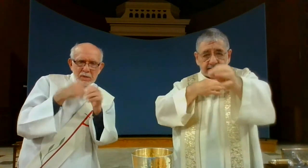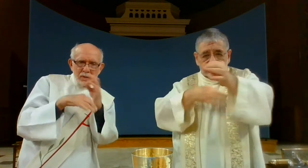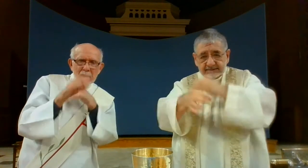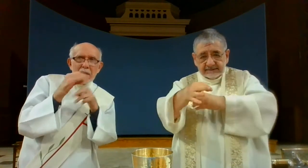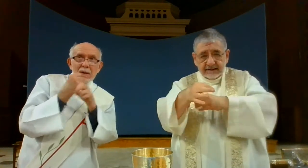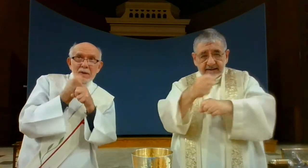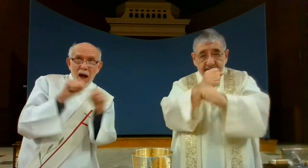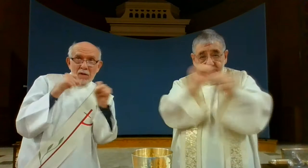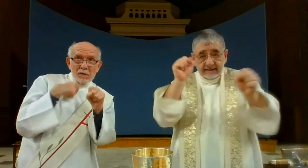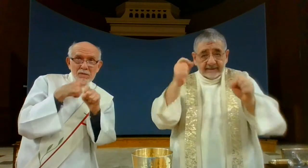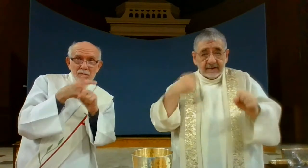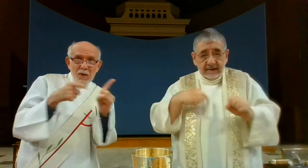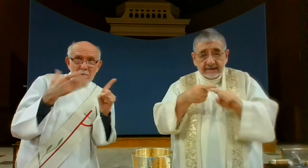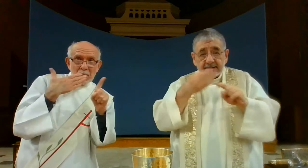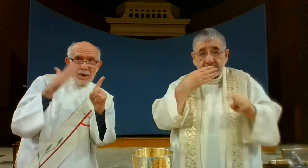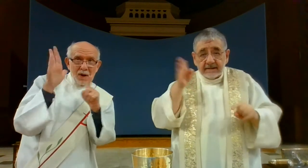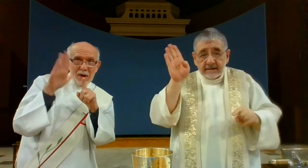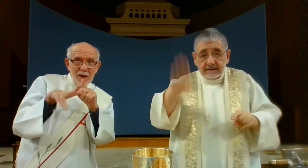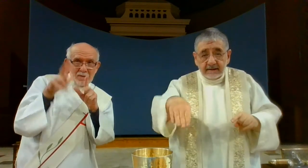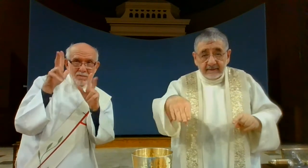temptation, but deliver us from evil.